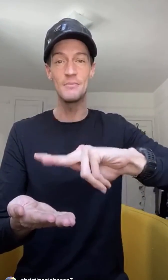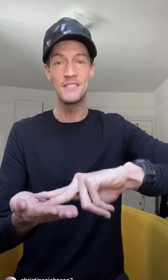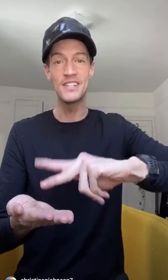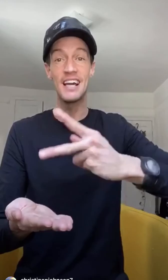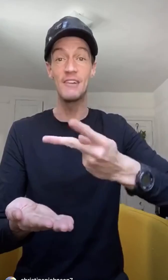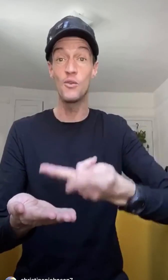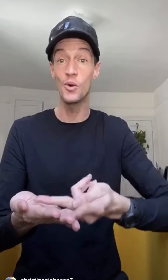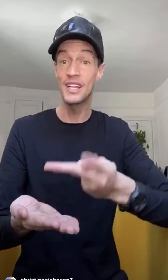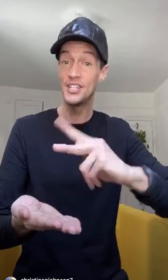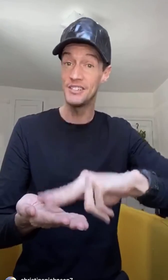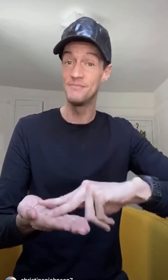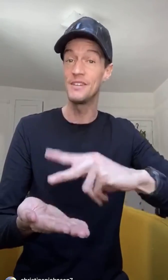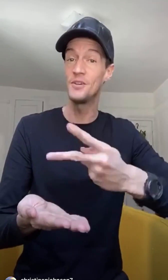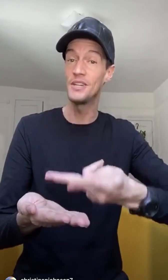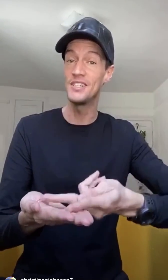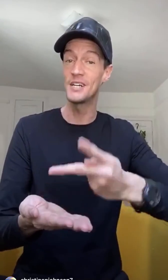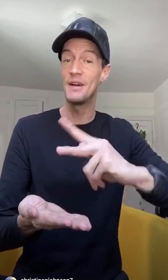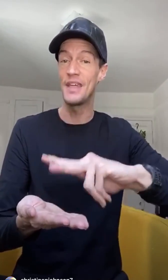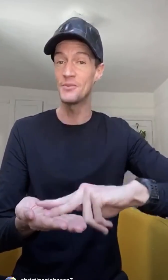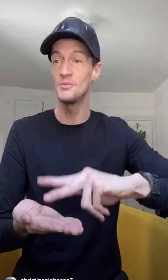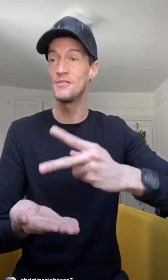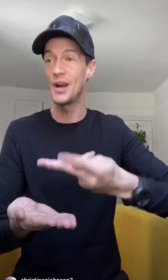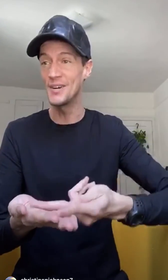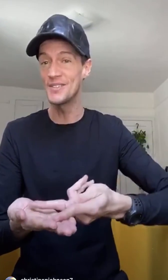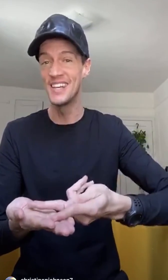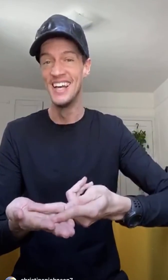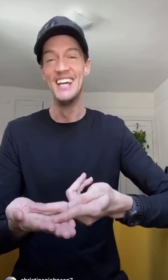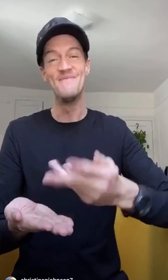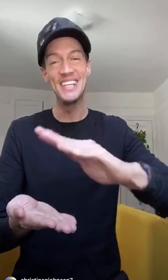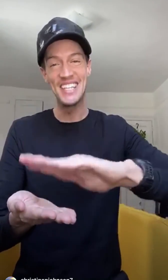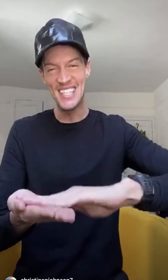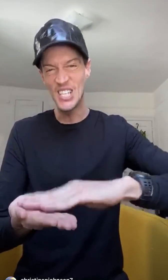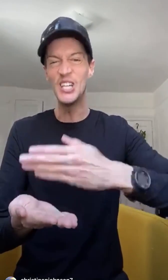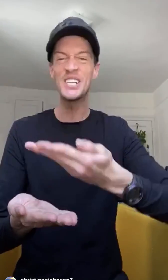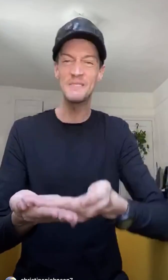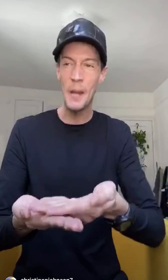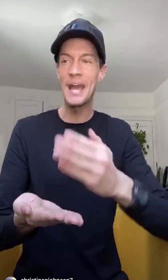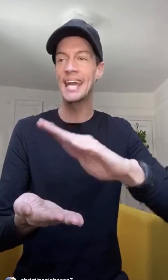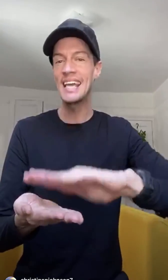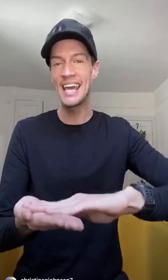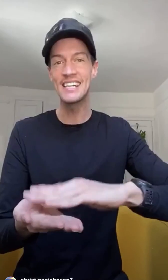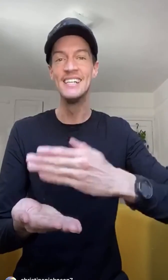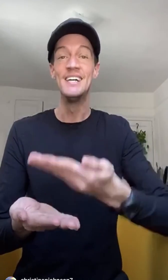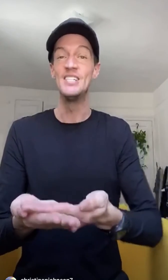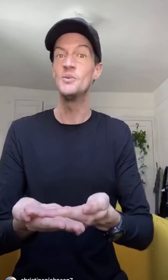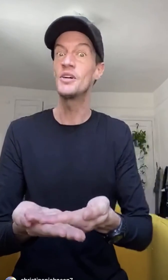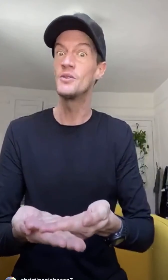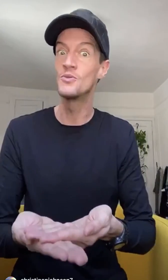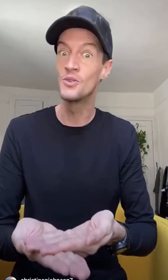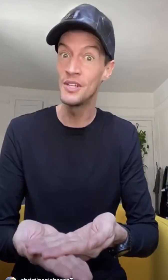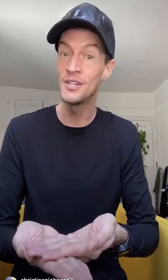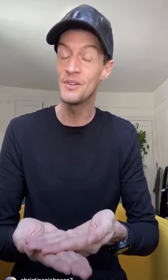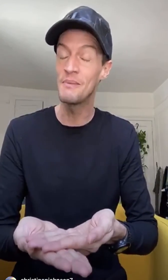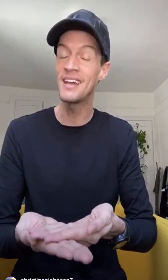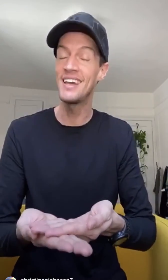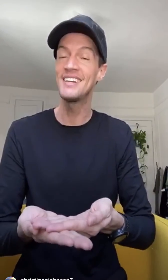pan. Cook, that's also the sign for pancake. We learned the sign for kitchen earlier, and that was a K